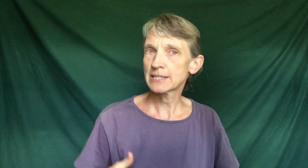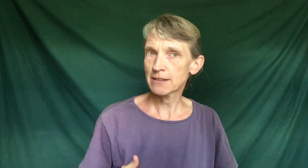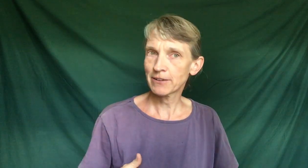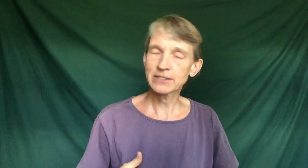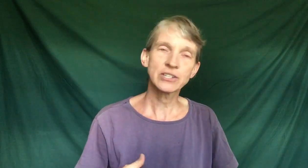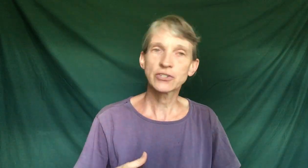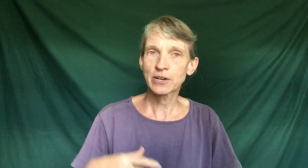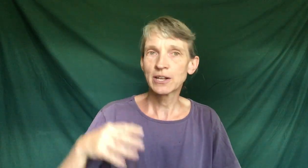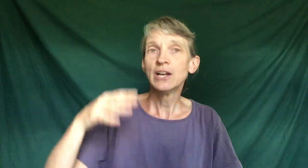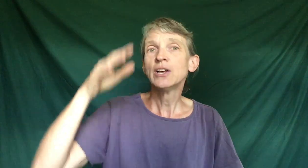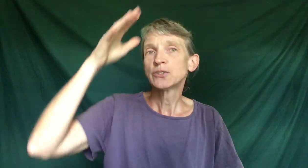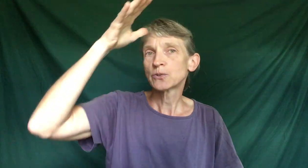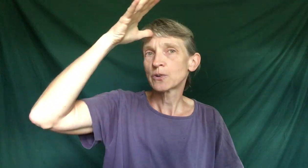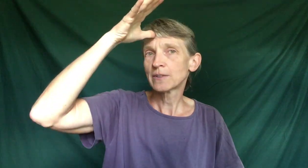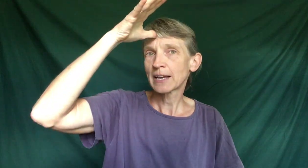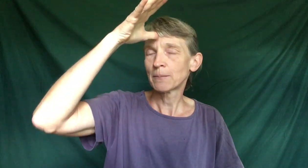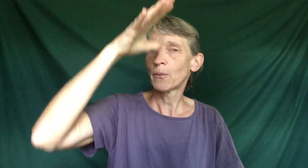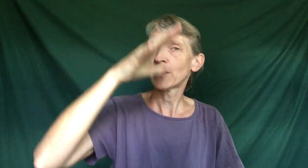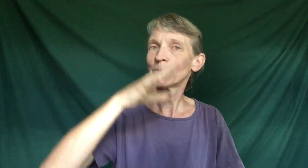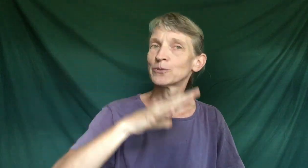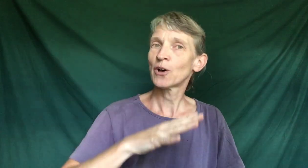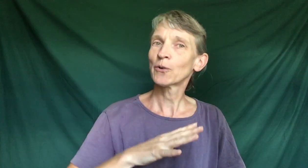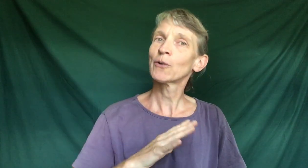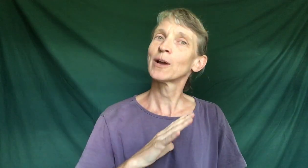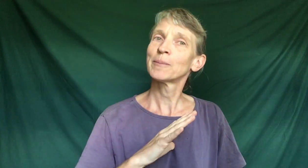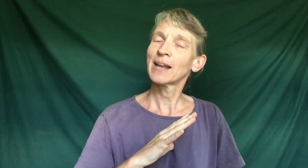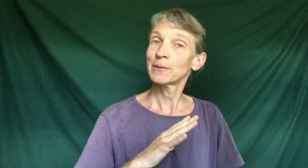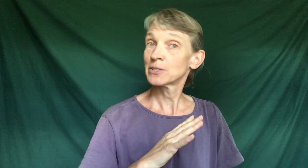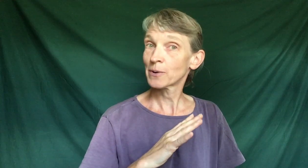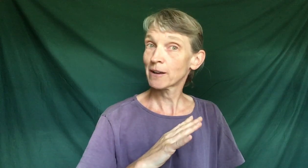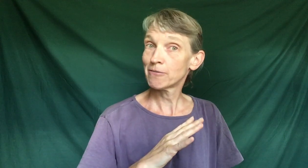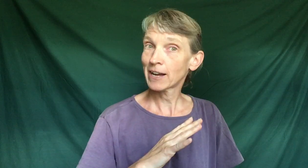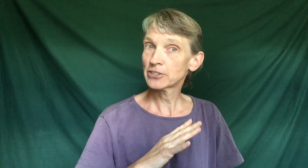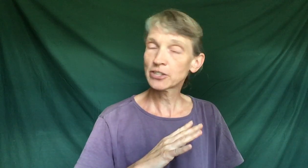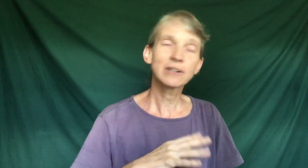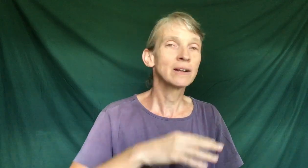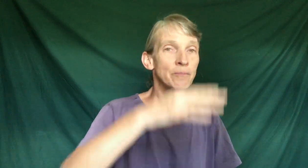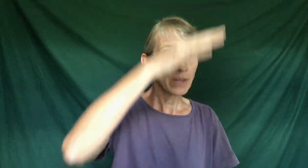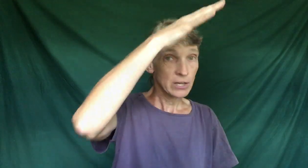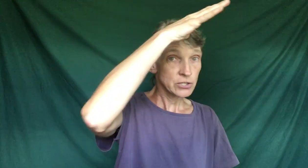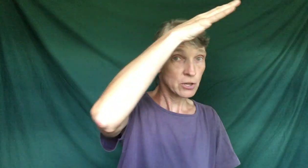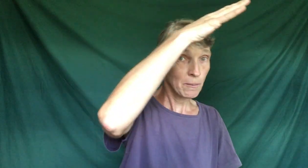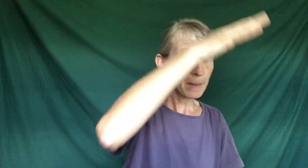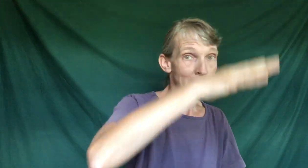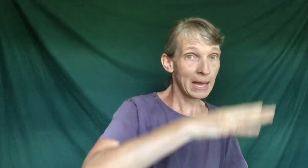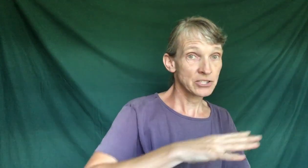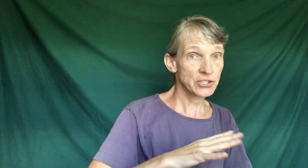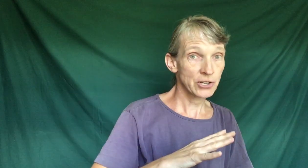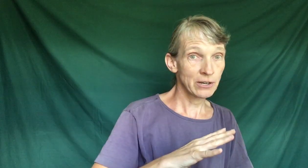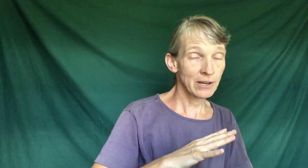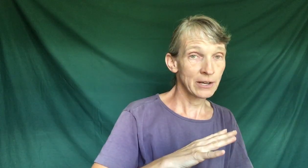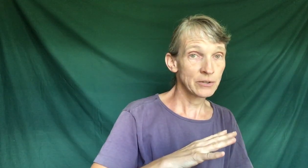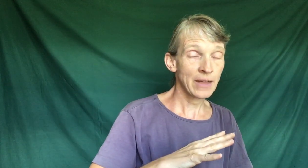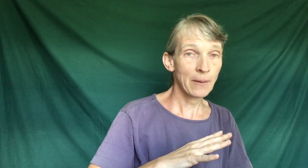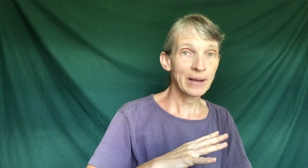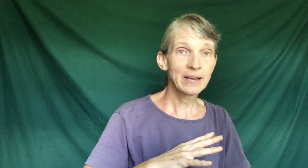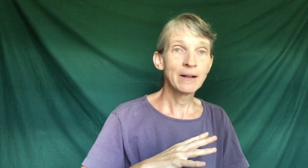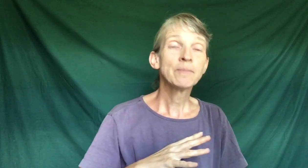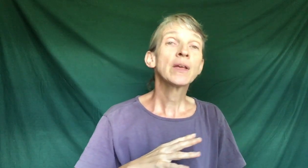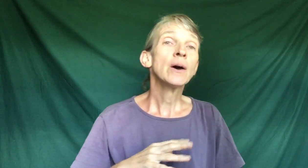lacy fancy shirt. So it's sort of like a boy who's all grown up and now he's wearing a fine shirt. So my master, I do that way.